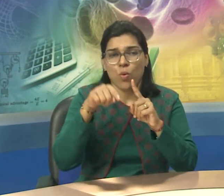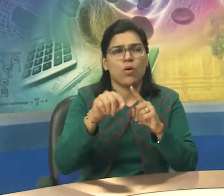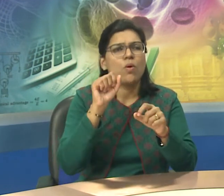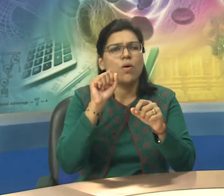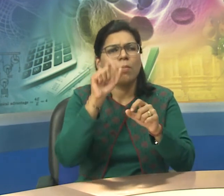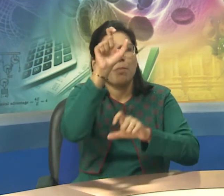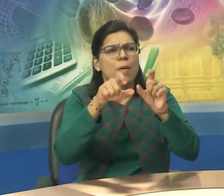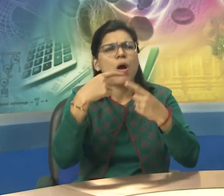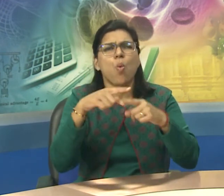The major difference